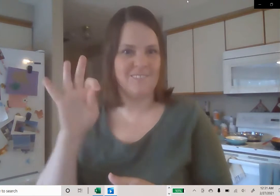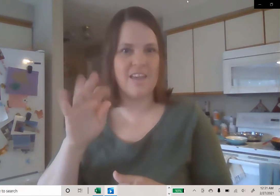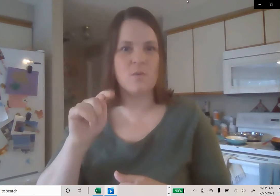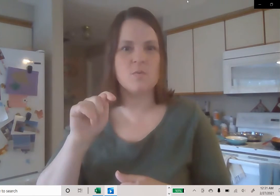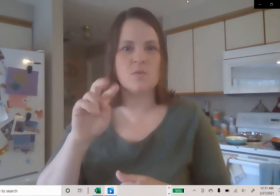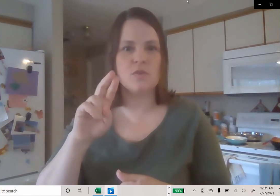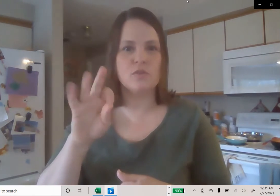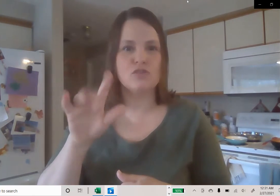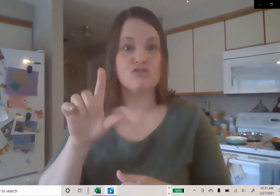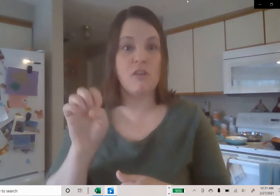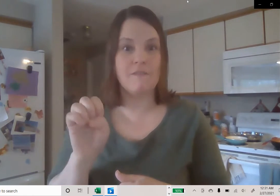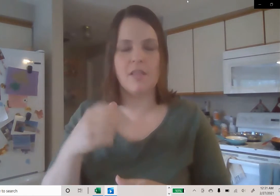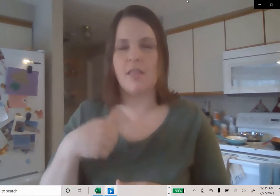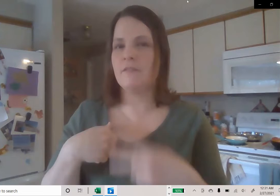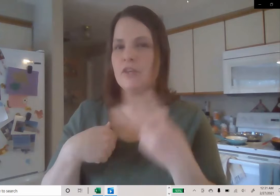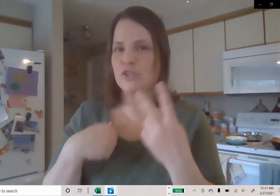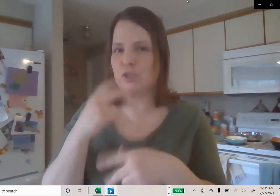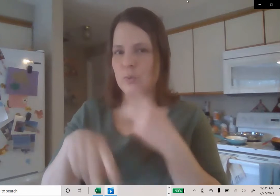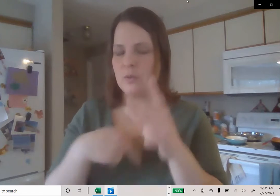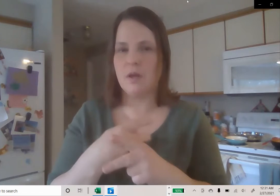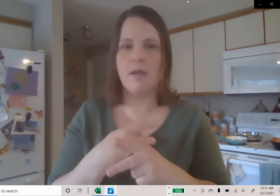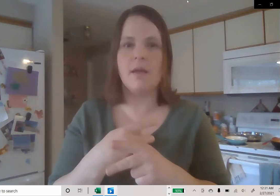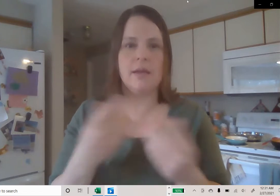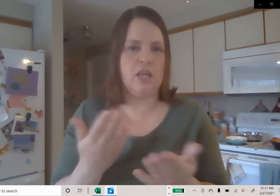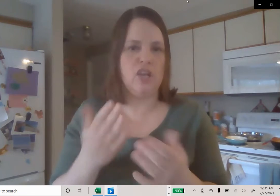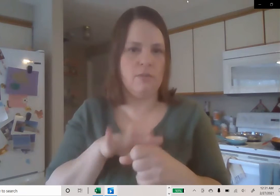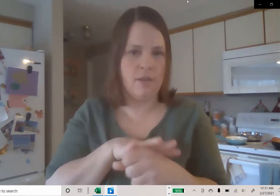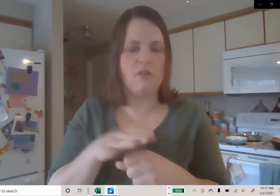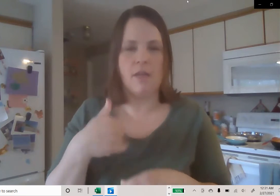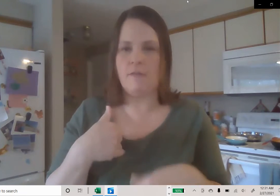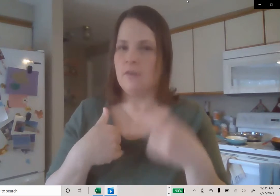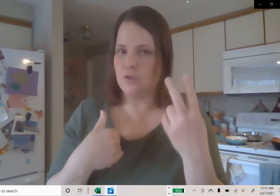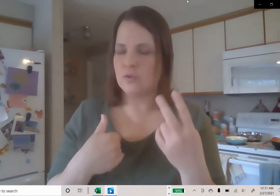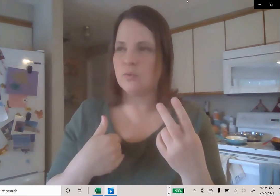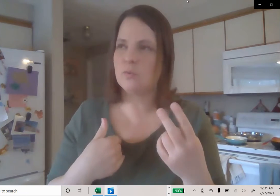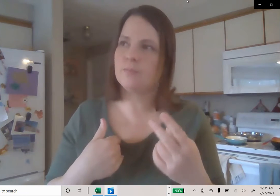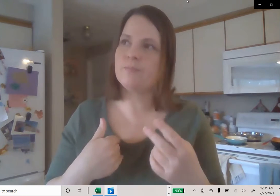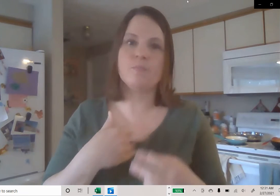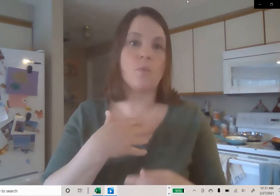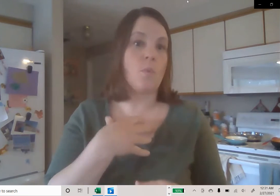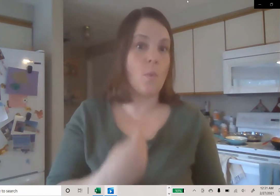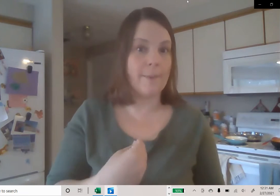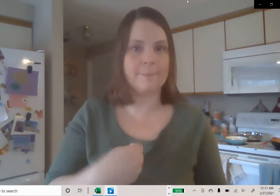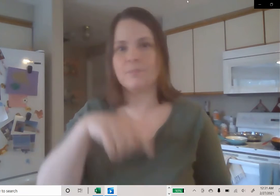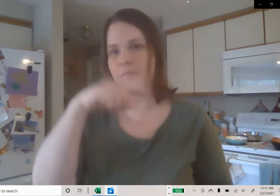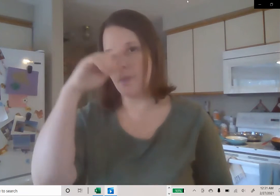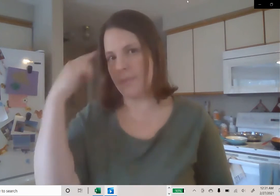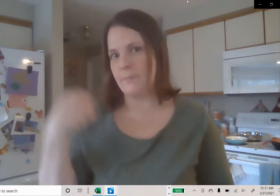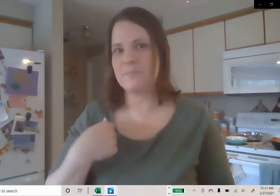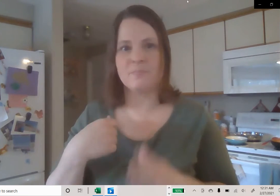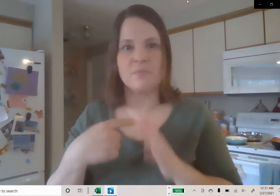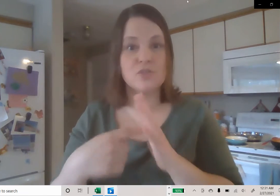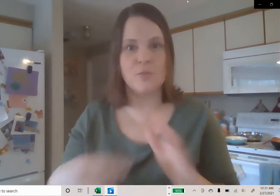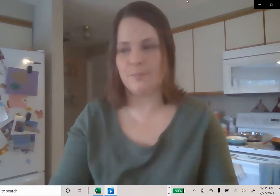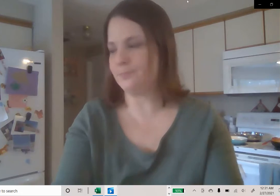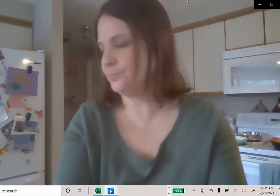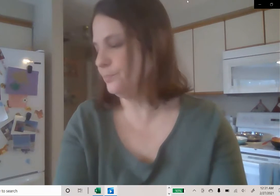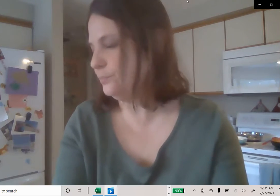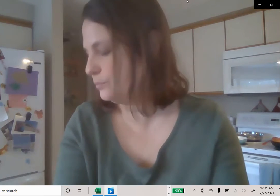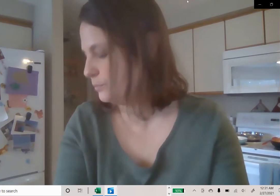who smelled around and was able to find truffles. I have two kinds. There are two kinds here in the area. There's white and black truffles,